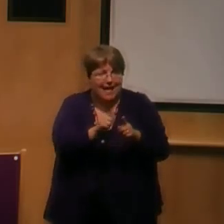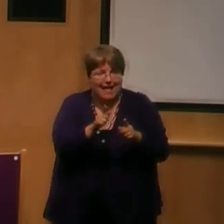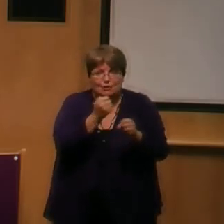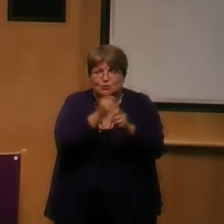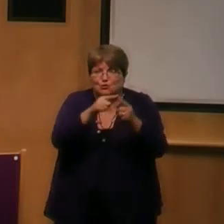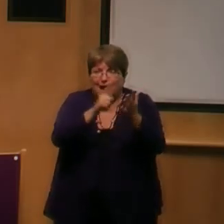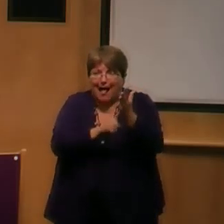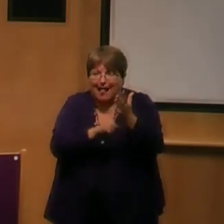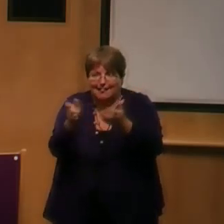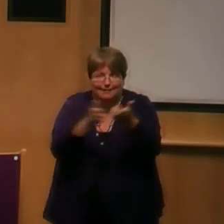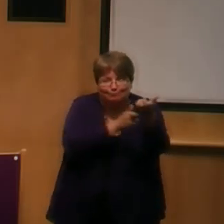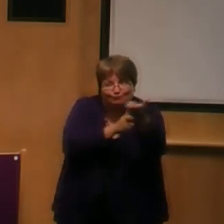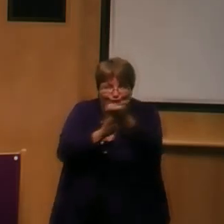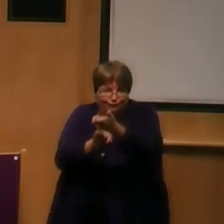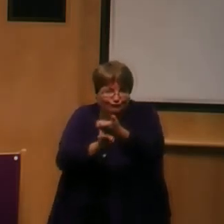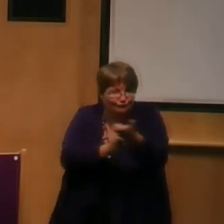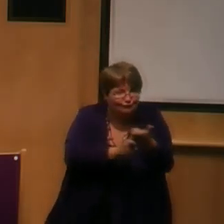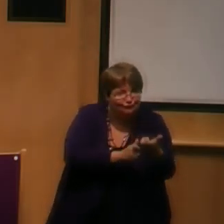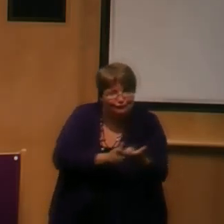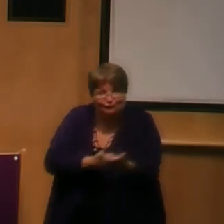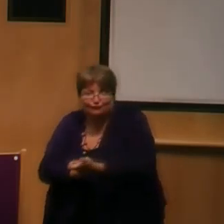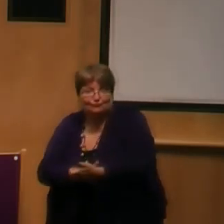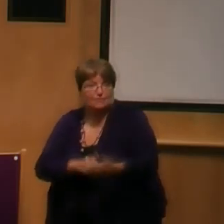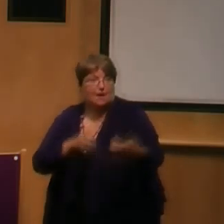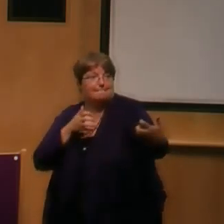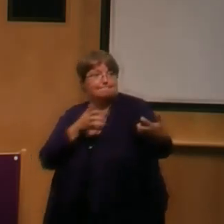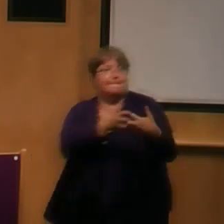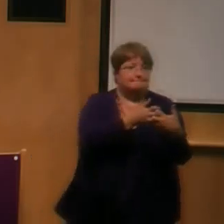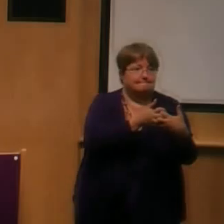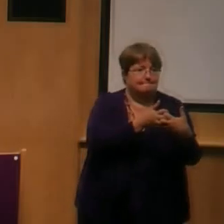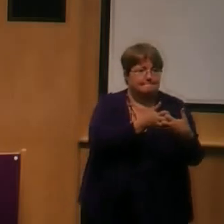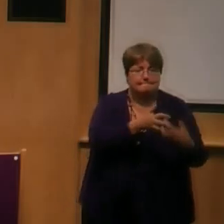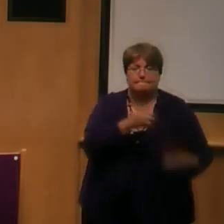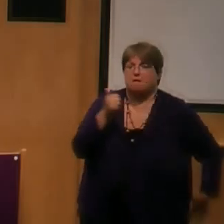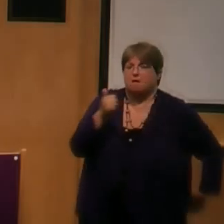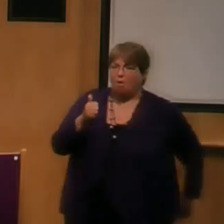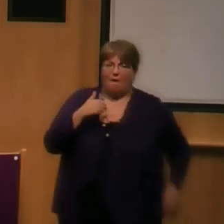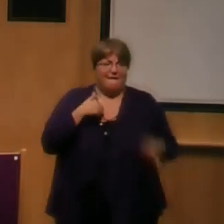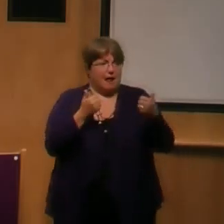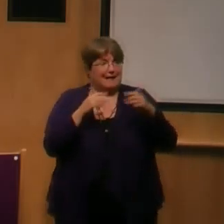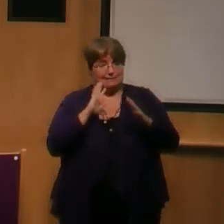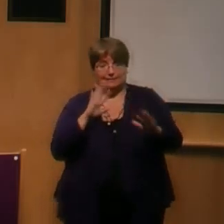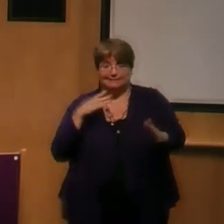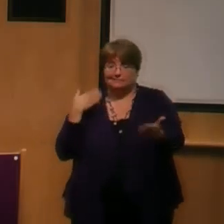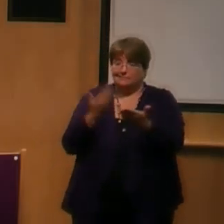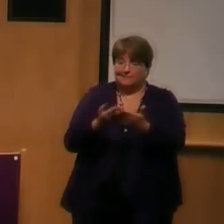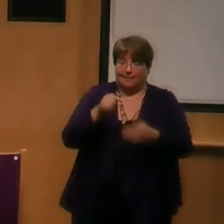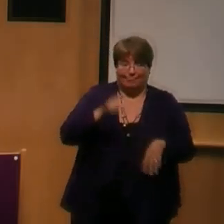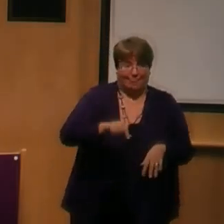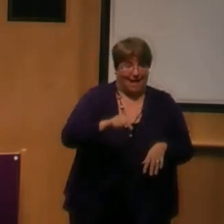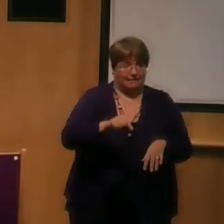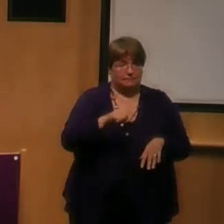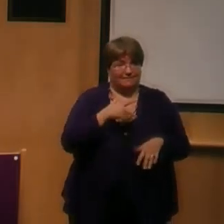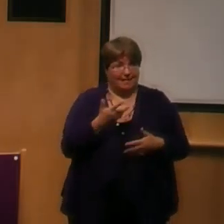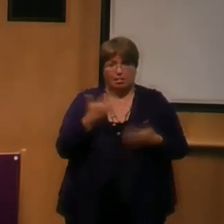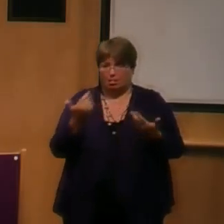And it definitely was. I think we just welded Lydia and ourselves together. It was fabulous. And from then,